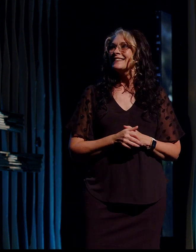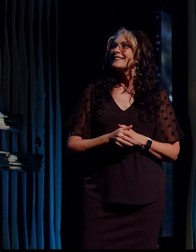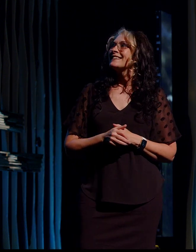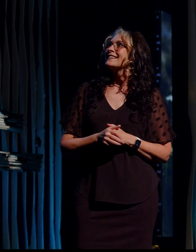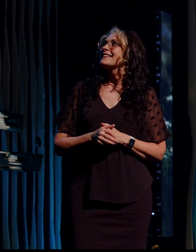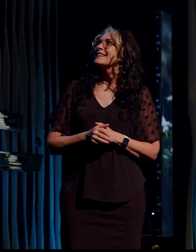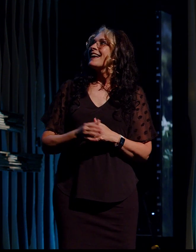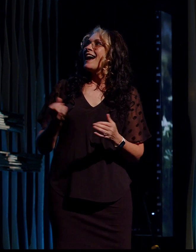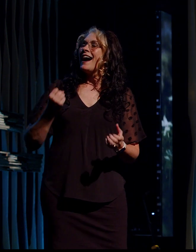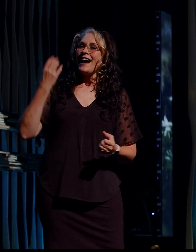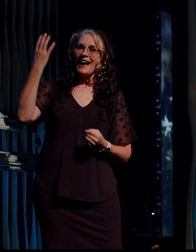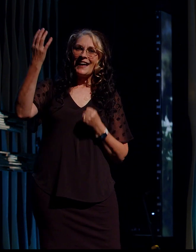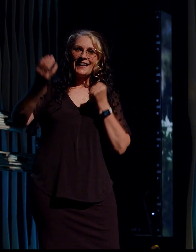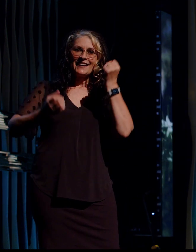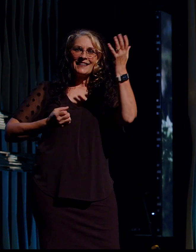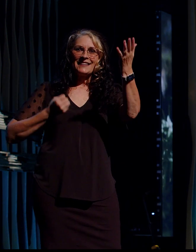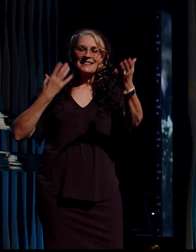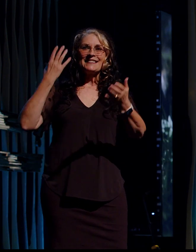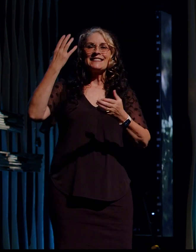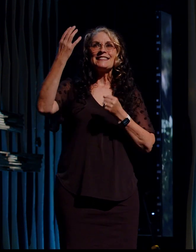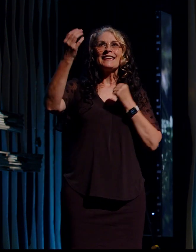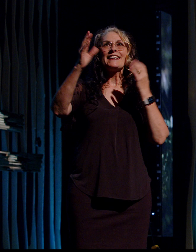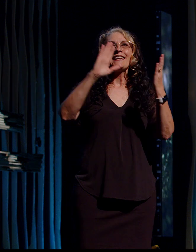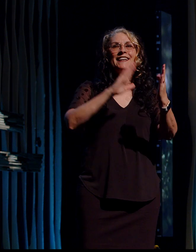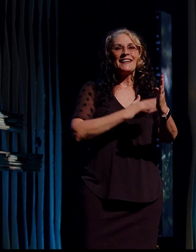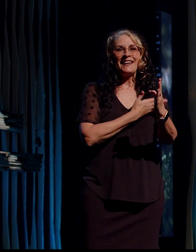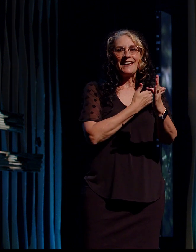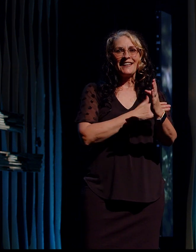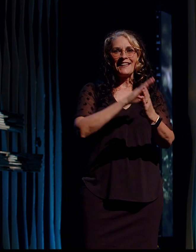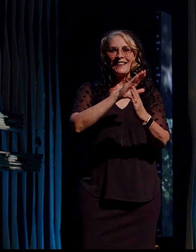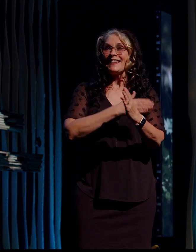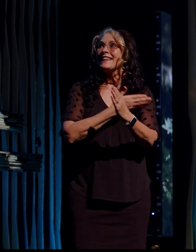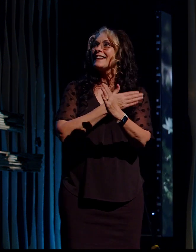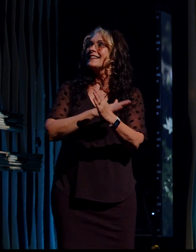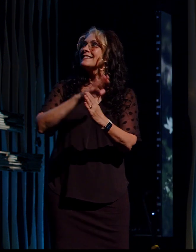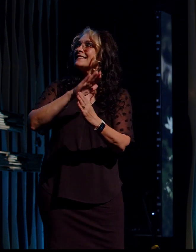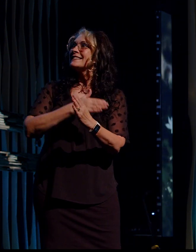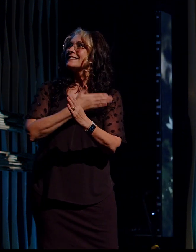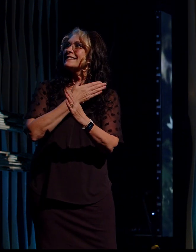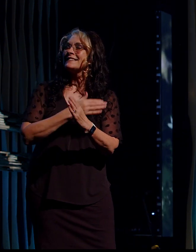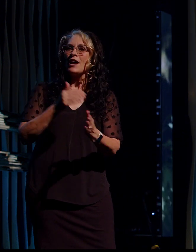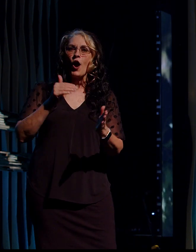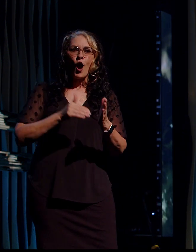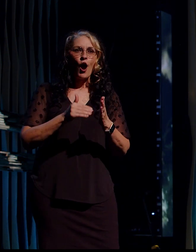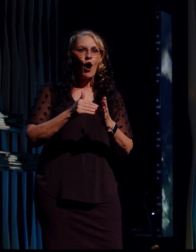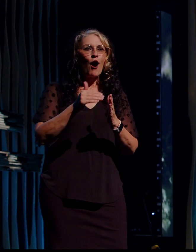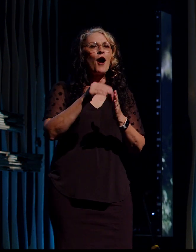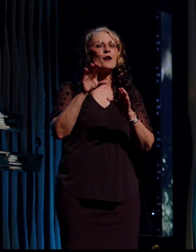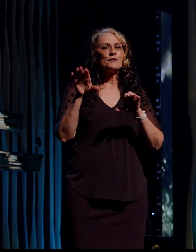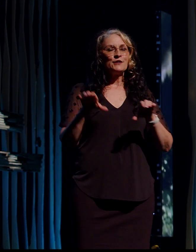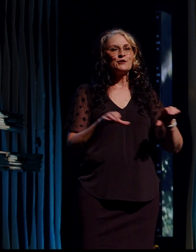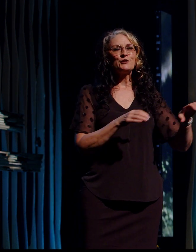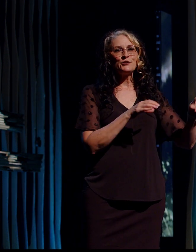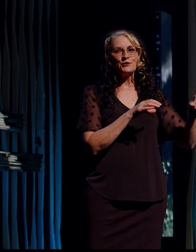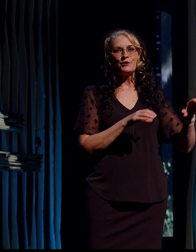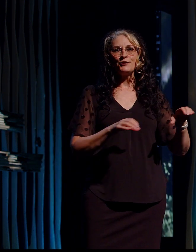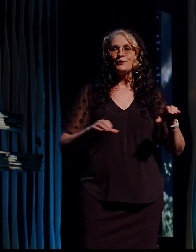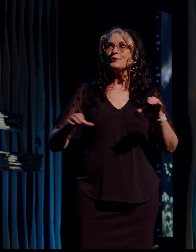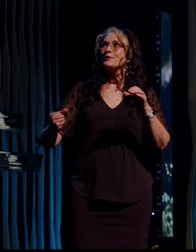I could sing these songs as I often do,